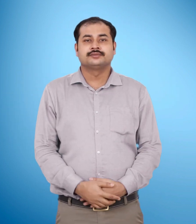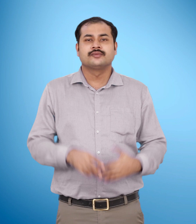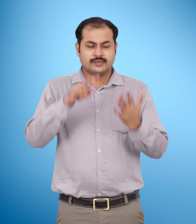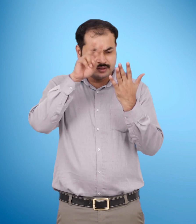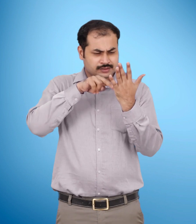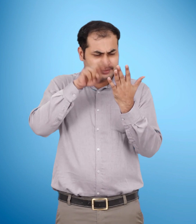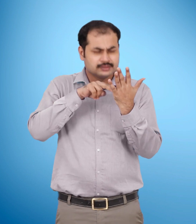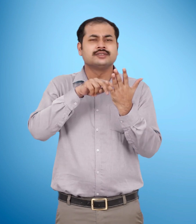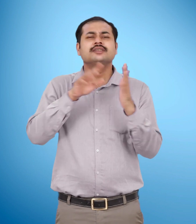let's read.